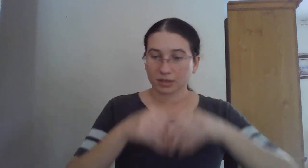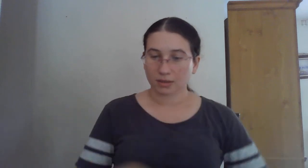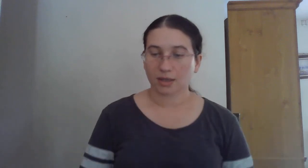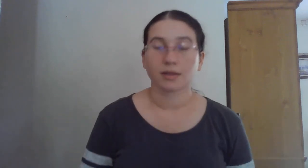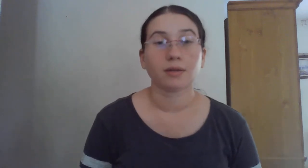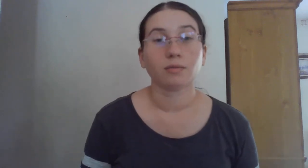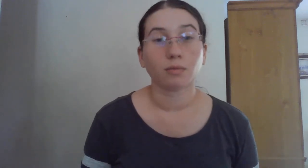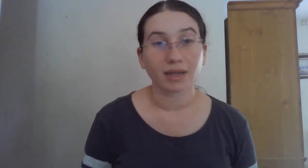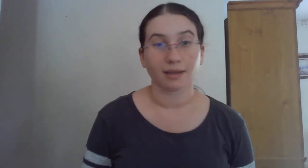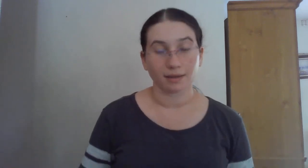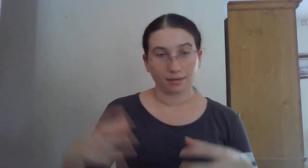and then win.